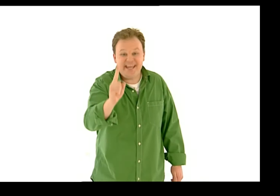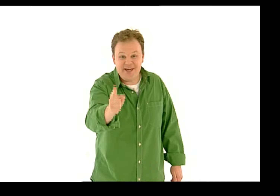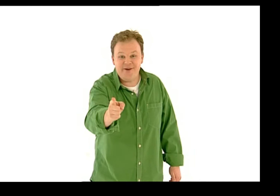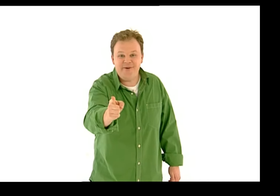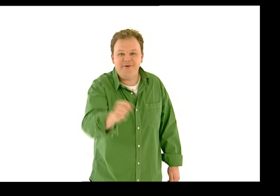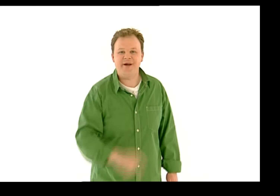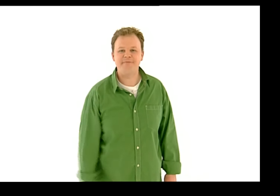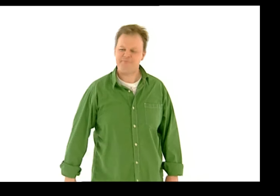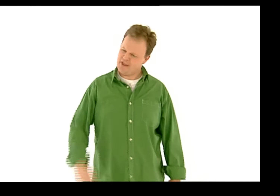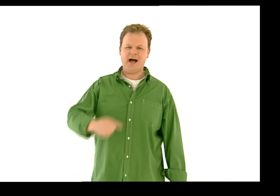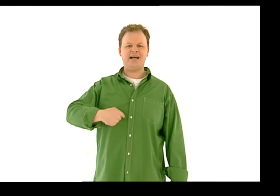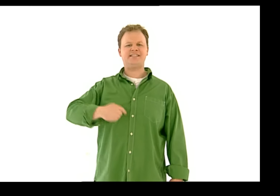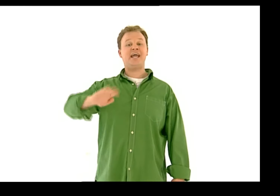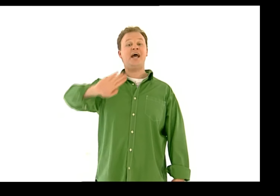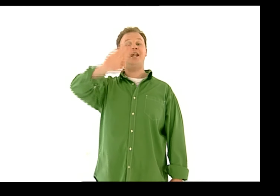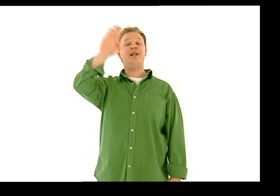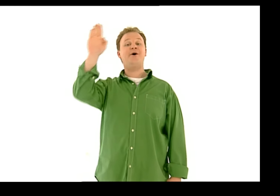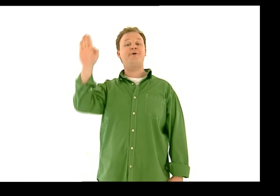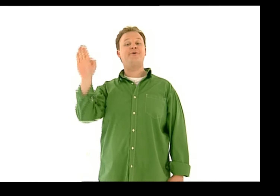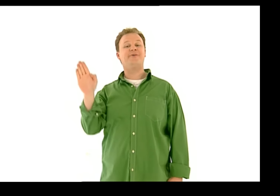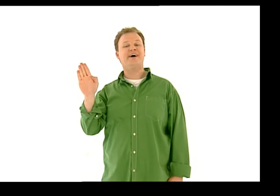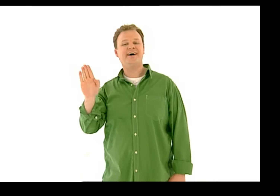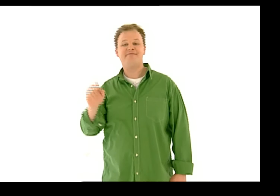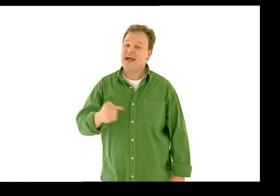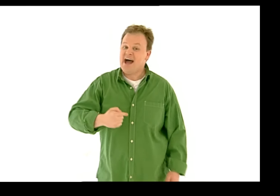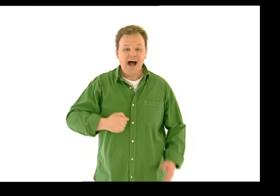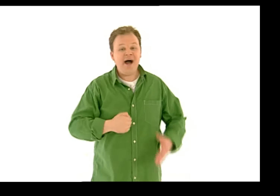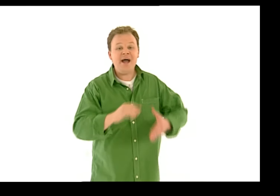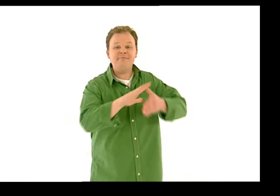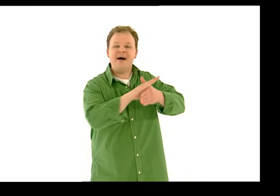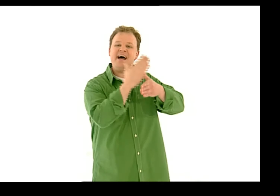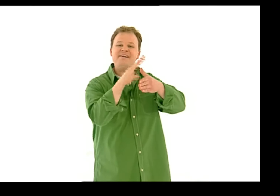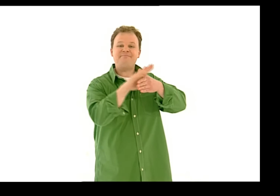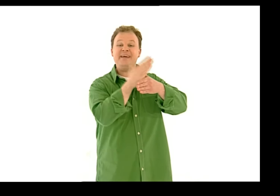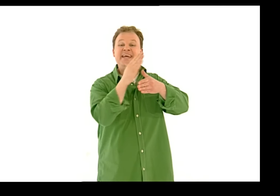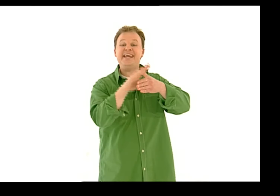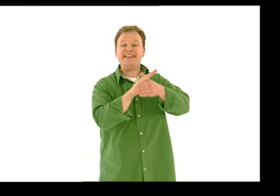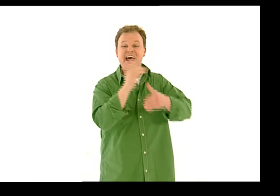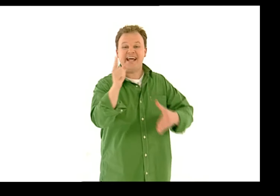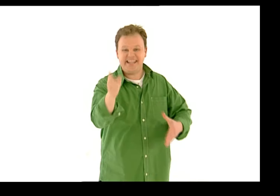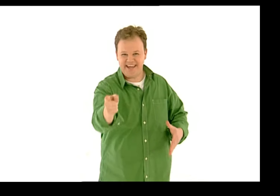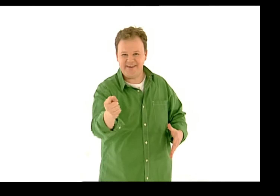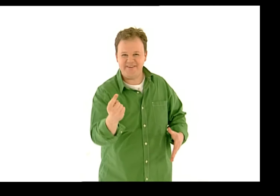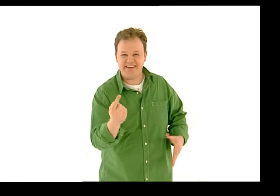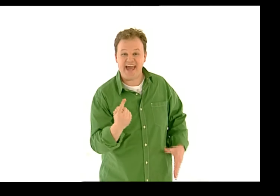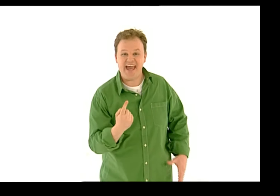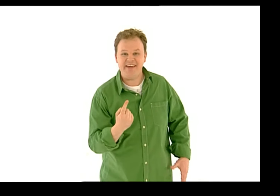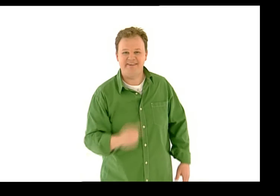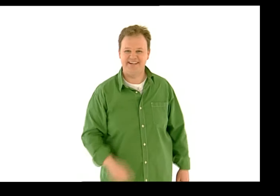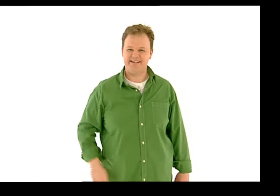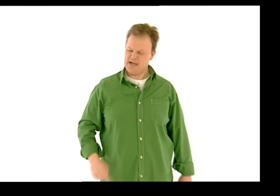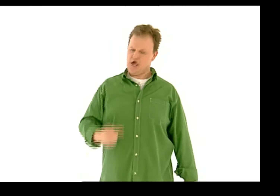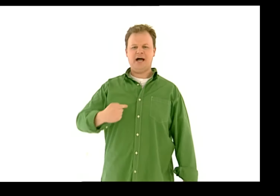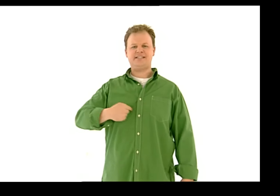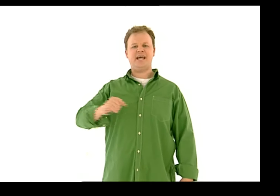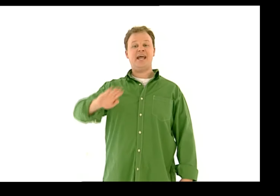you. I say hello, I'm happy that you came. I say